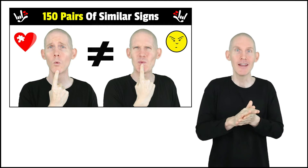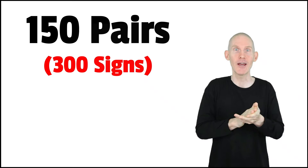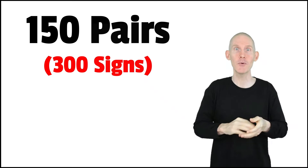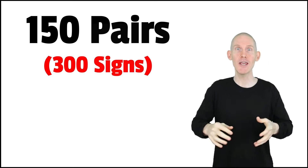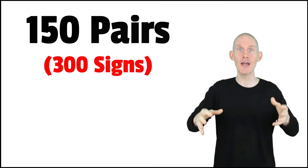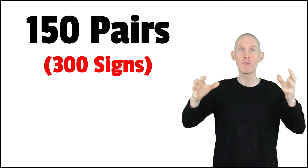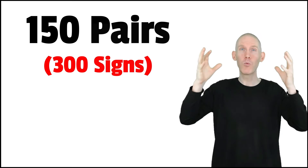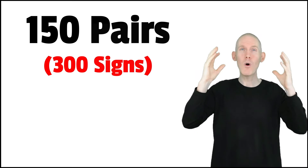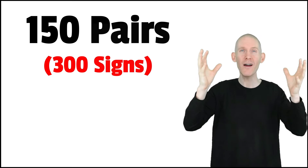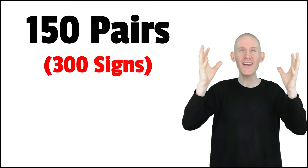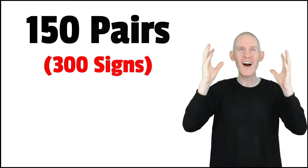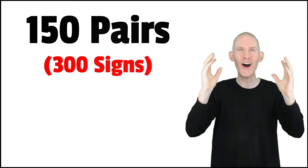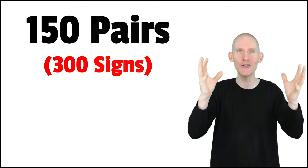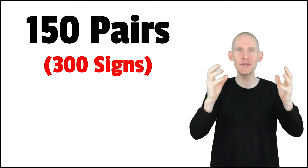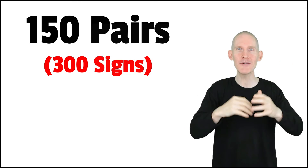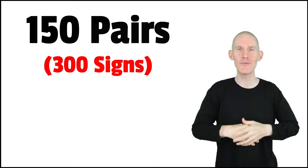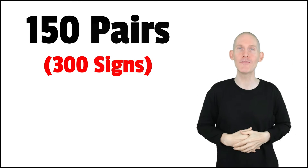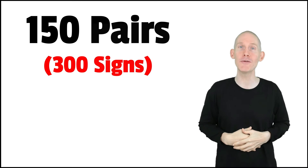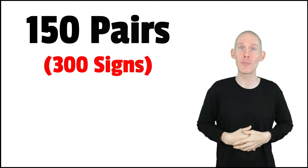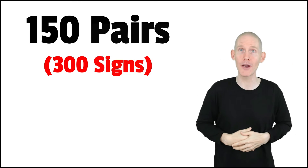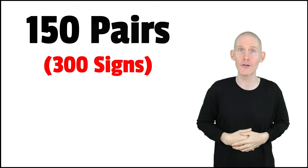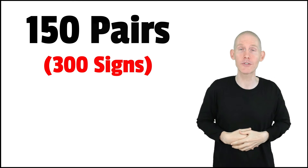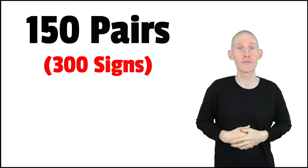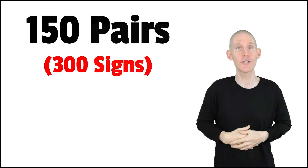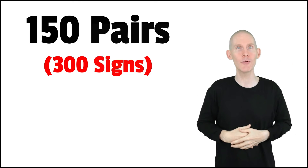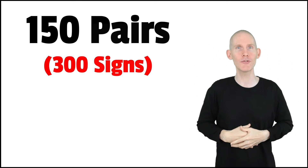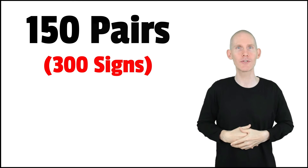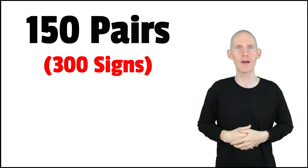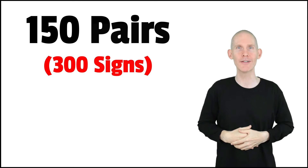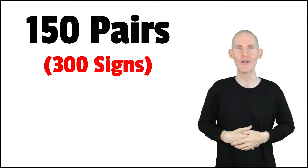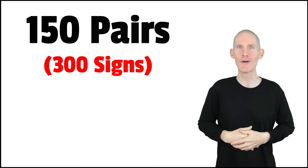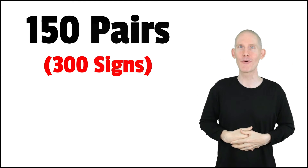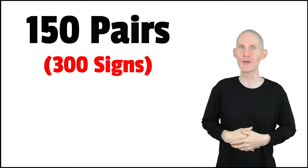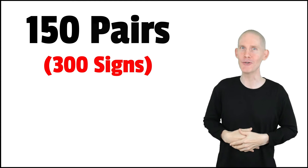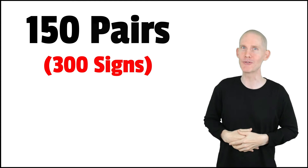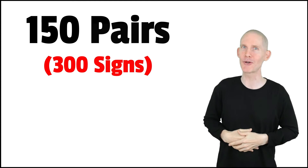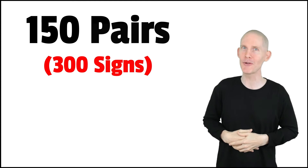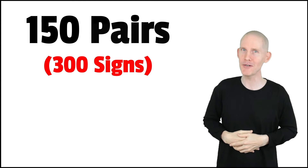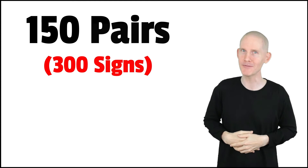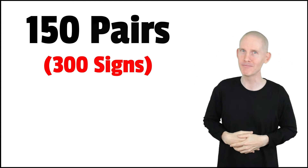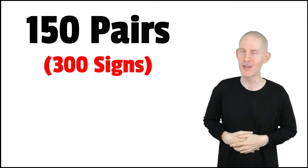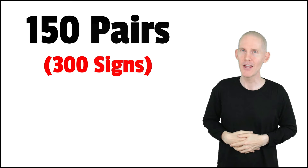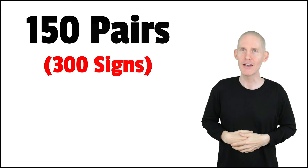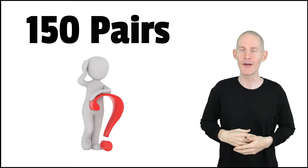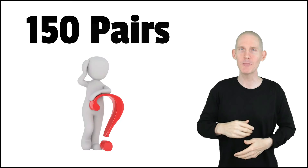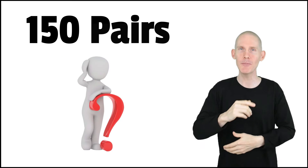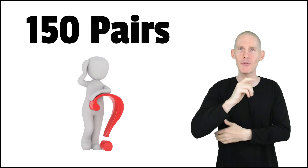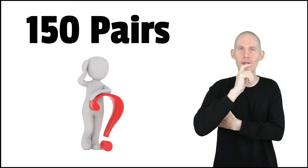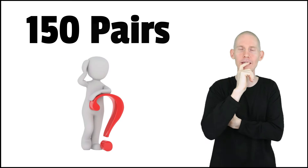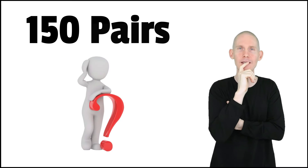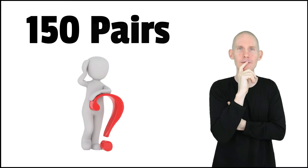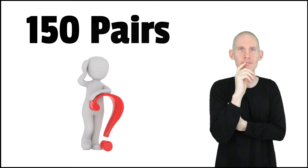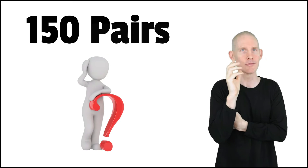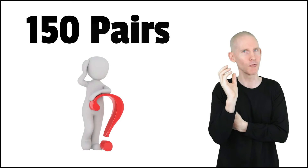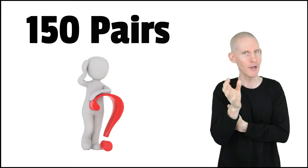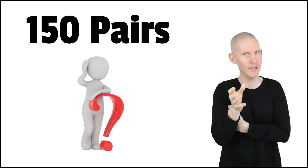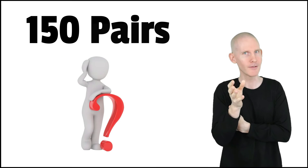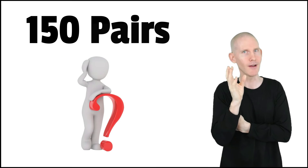we have 150 pairs of similar signs for you to learn. Now you might be thinking, great, I like